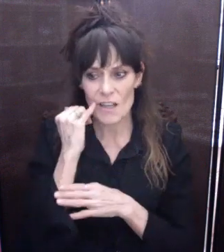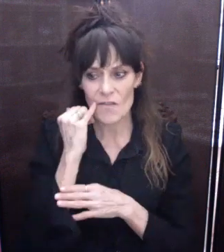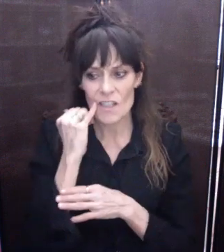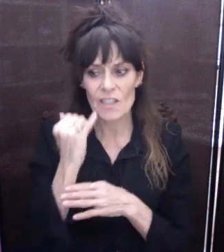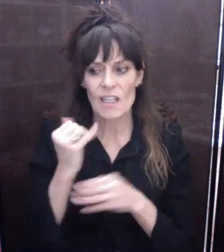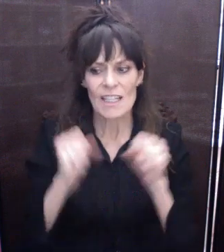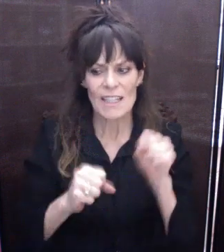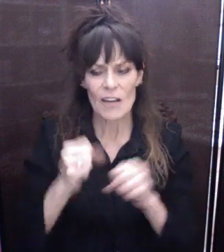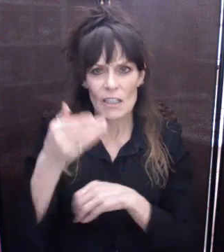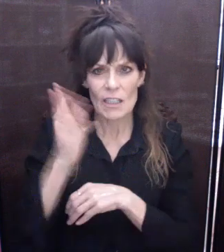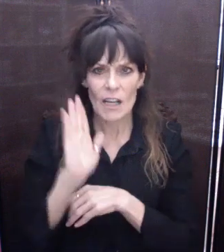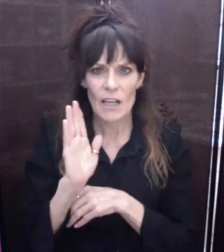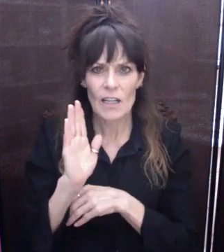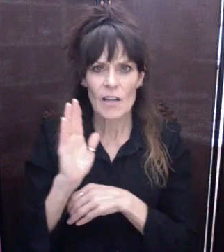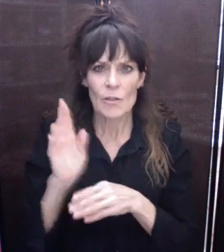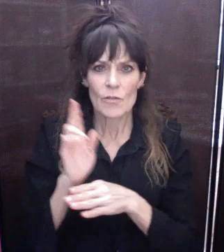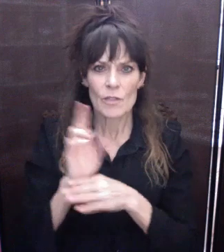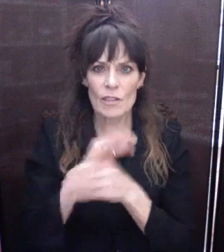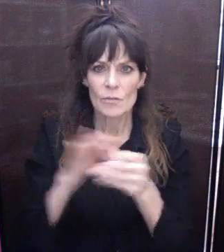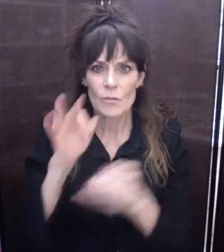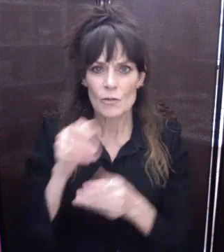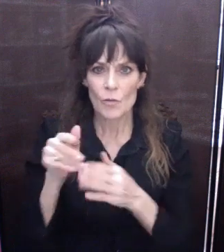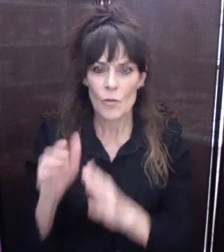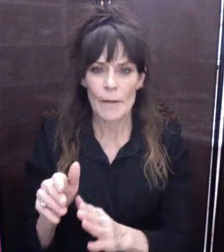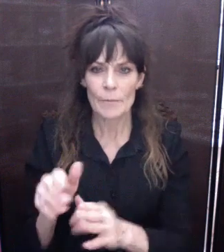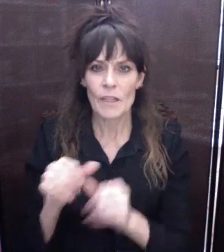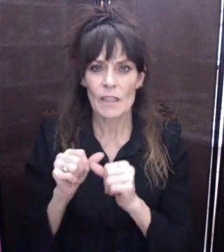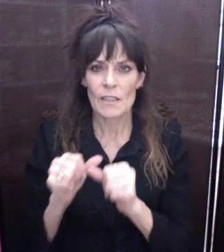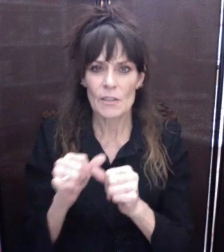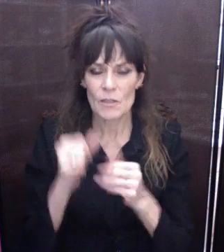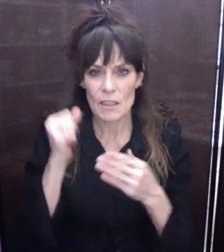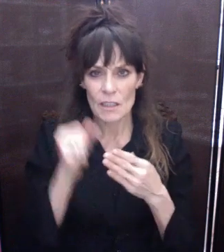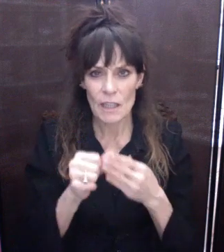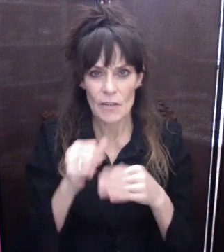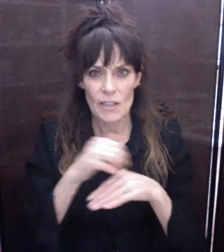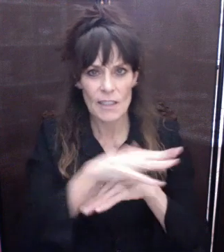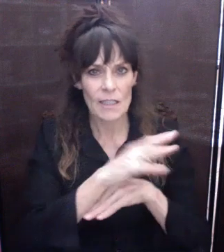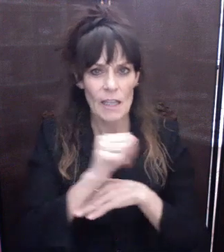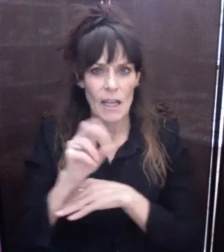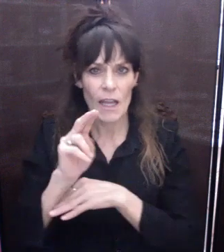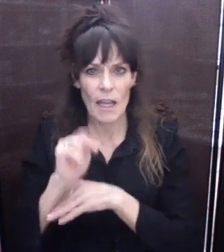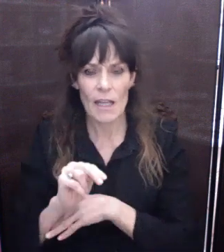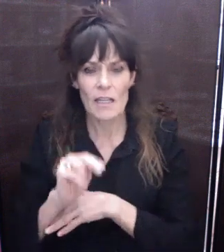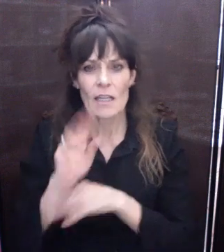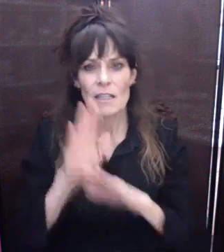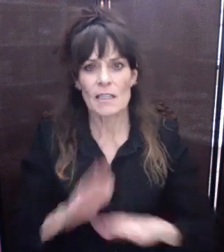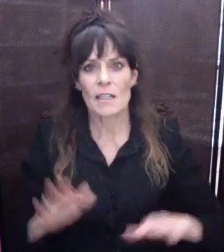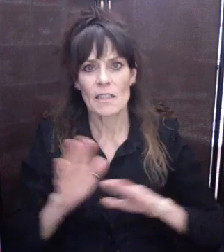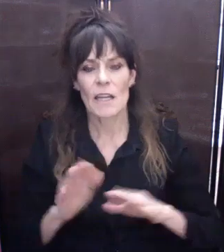this spiritual means. He continues in the letter to Ann. Sunday came, and for the first time, he ate heavily.